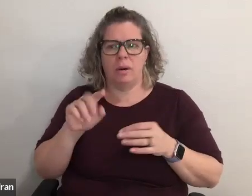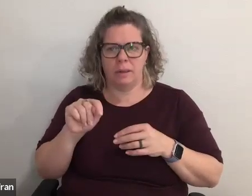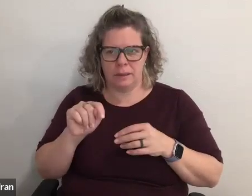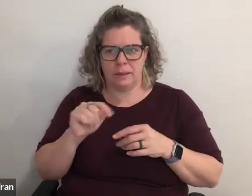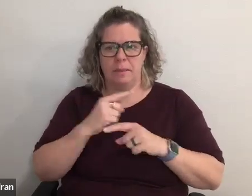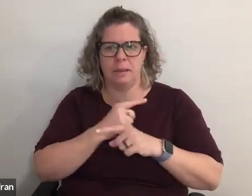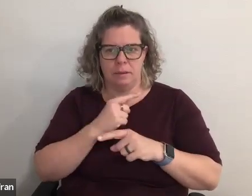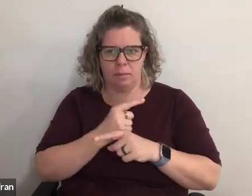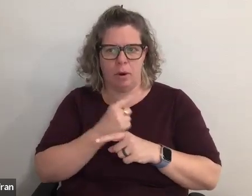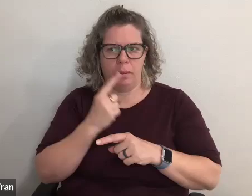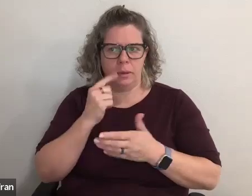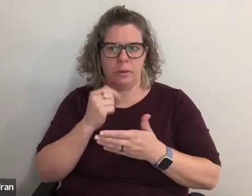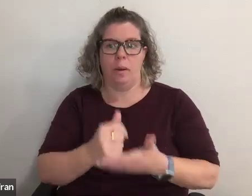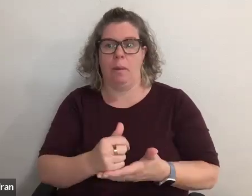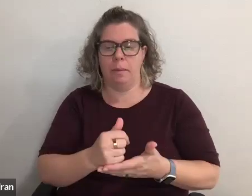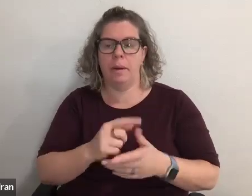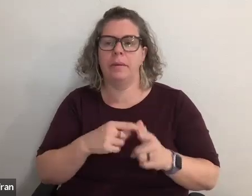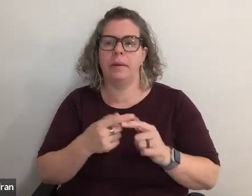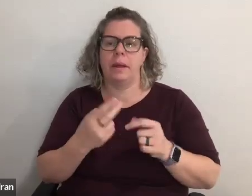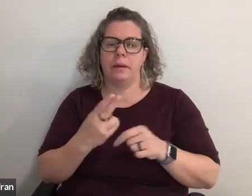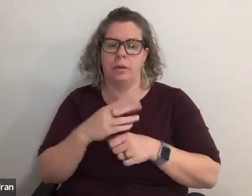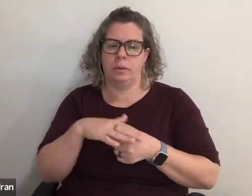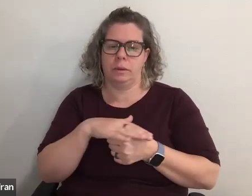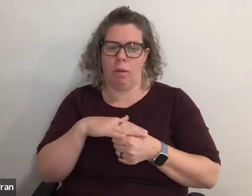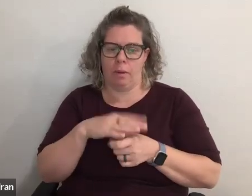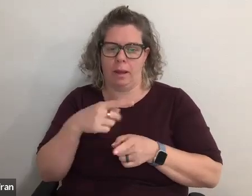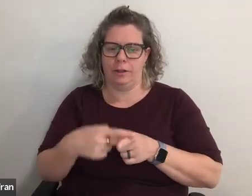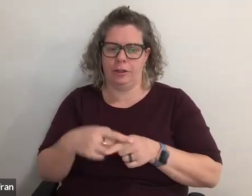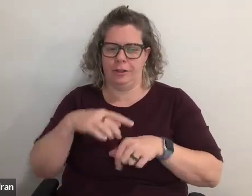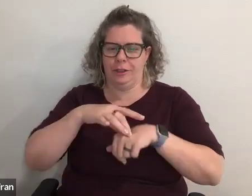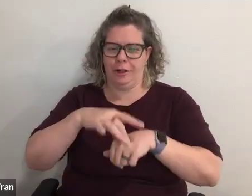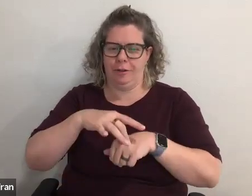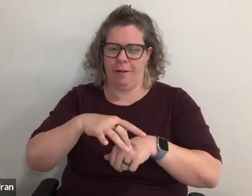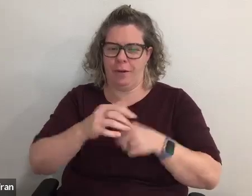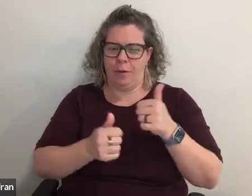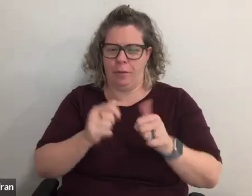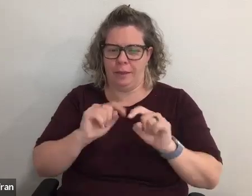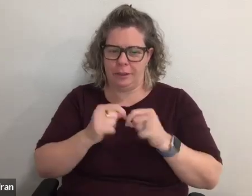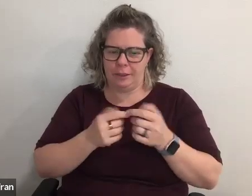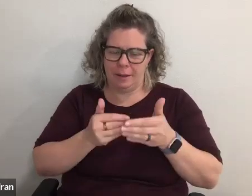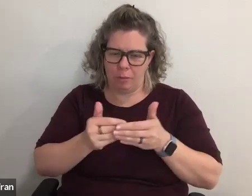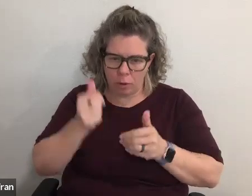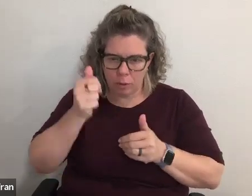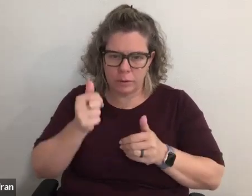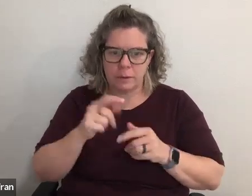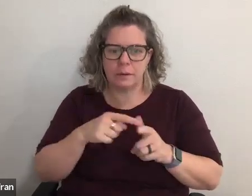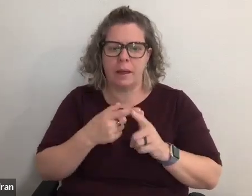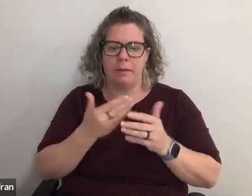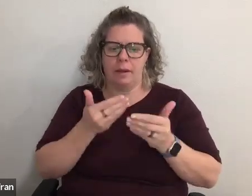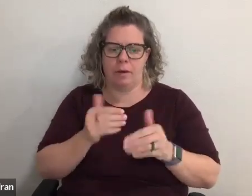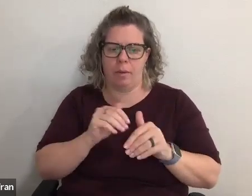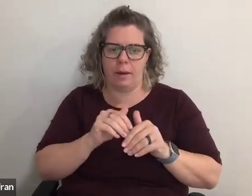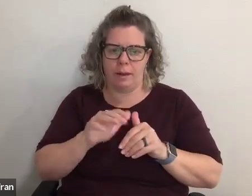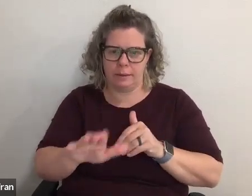is appropriate, again, they use our location geographically to see which team is closest and then go ahead and dispatch